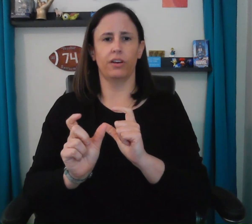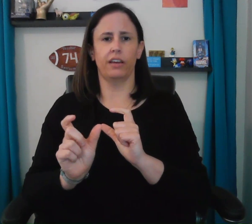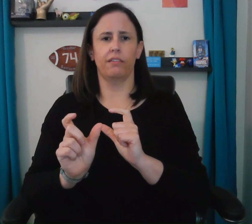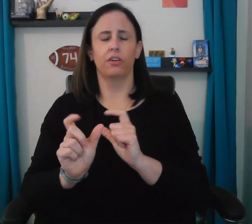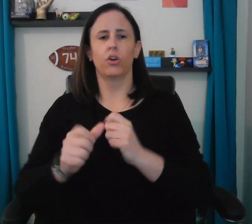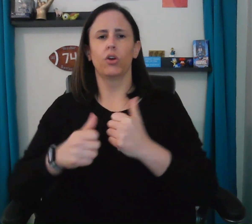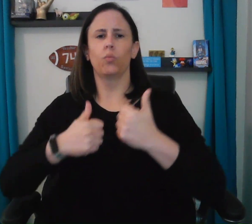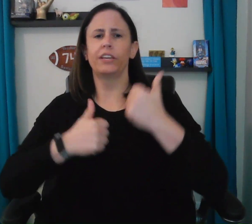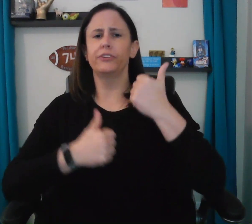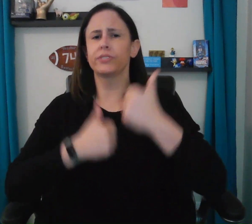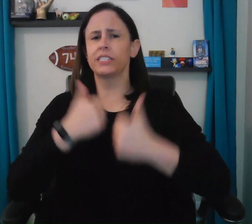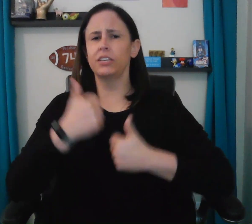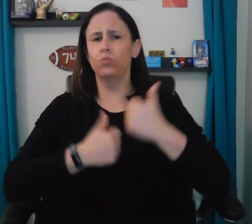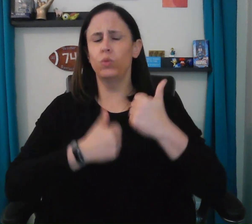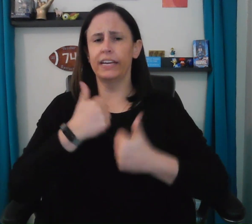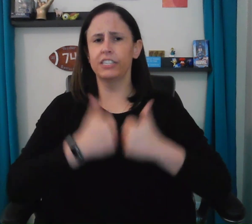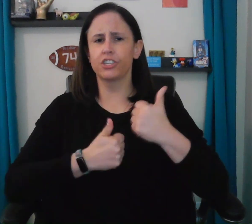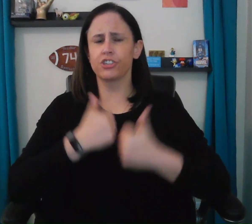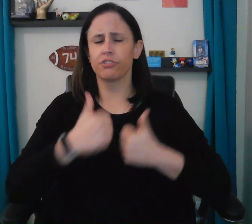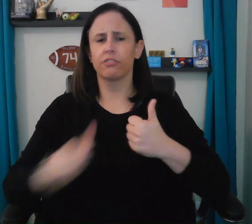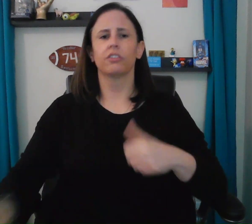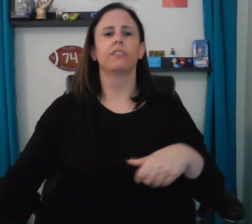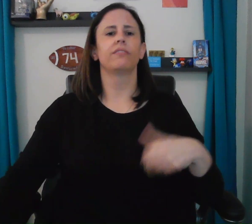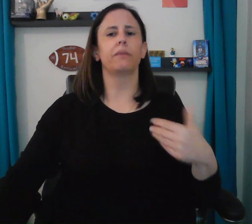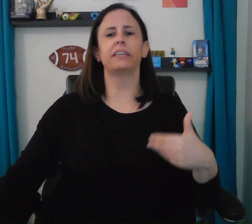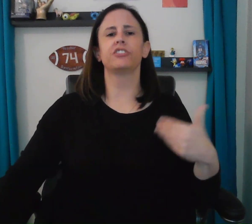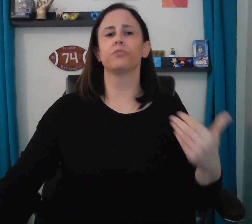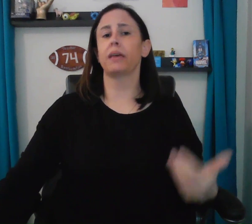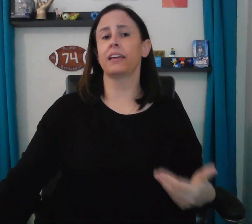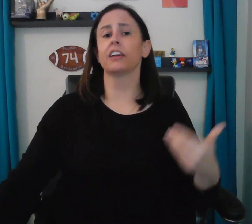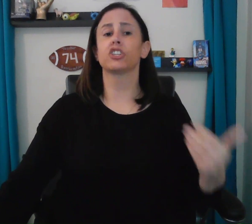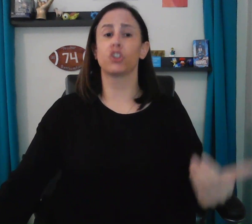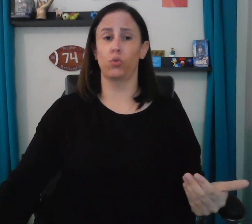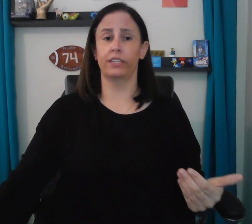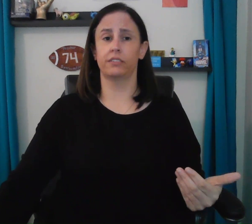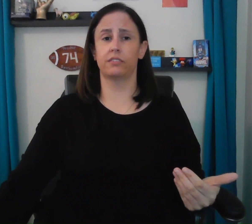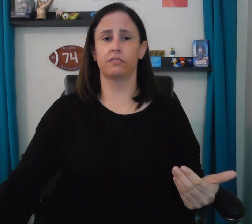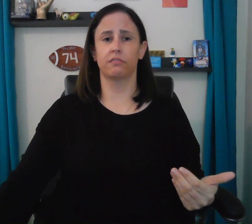Okay? When you see which, that means you're making a choice.